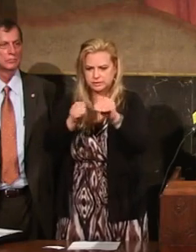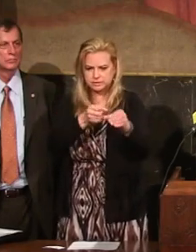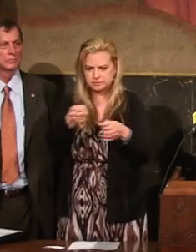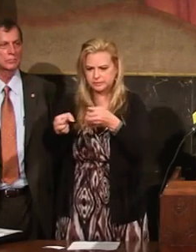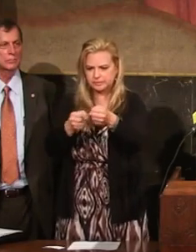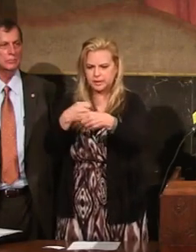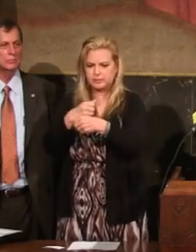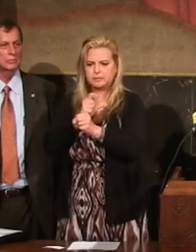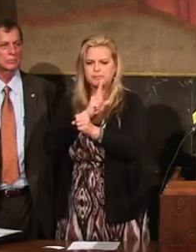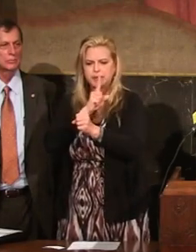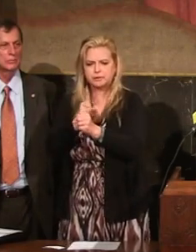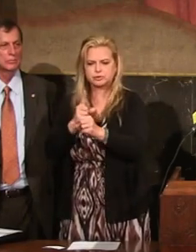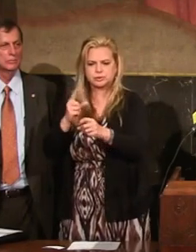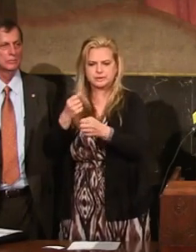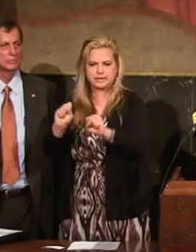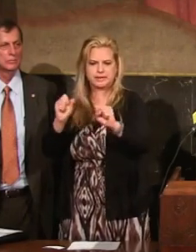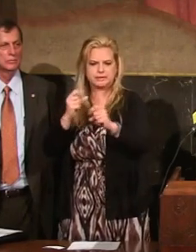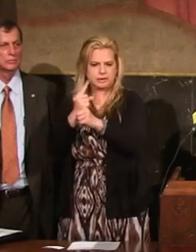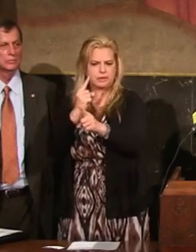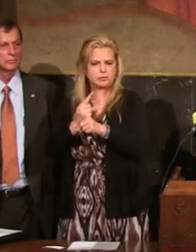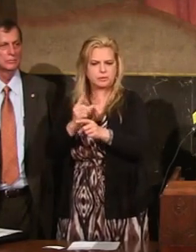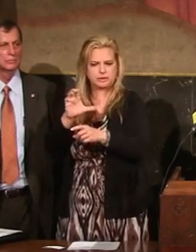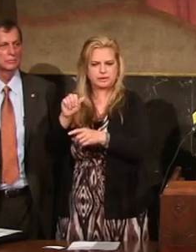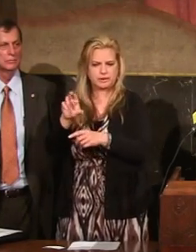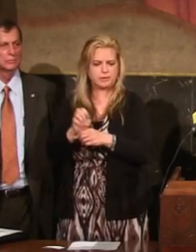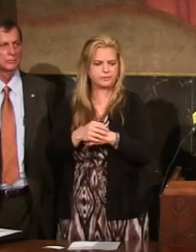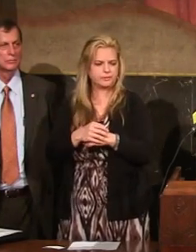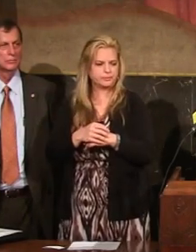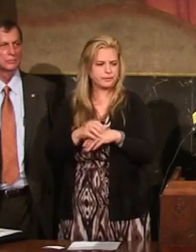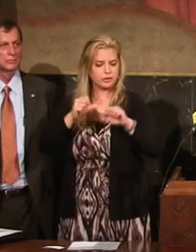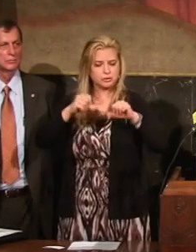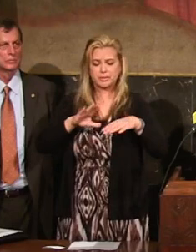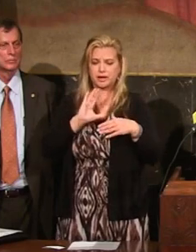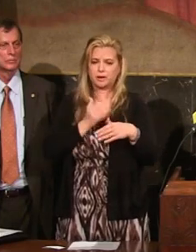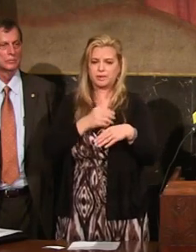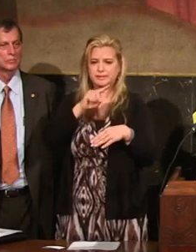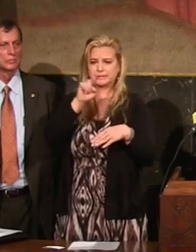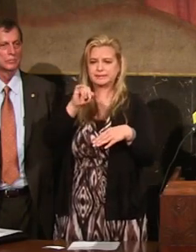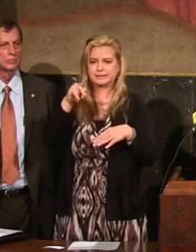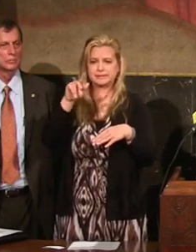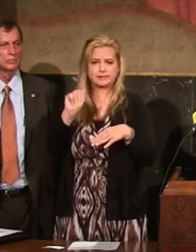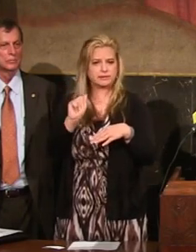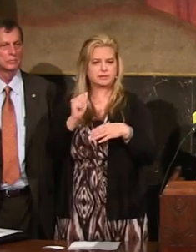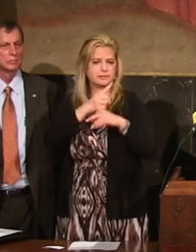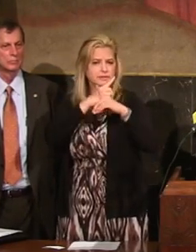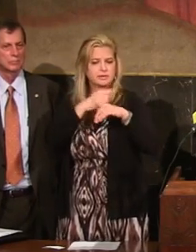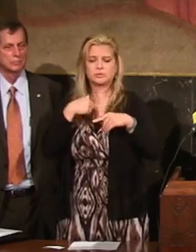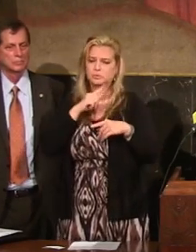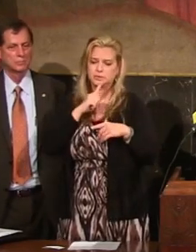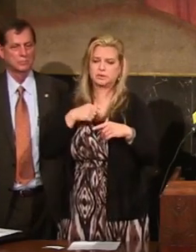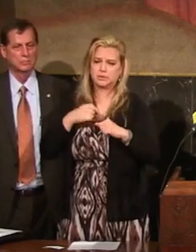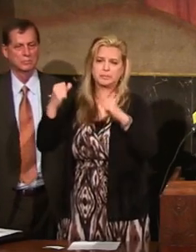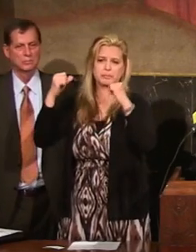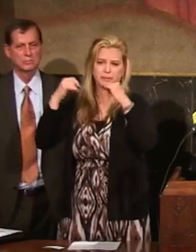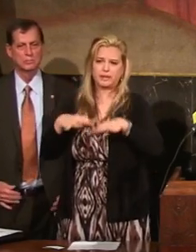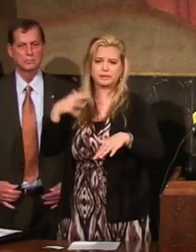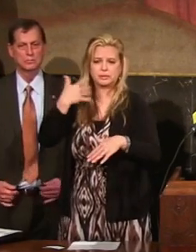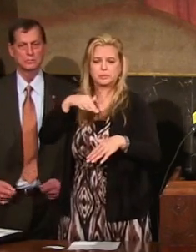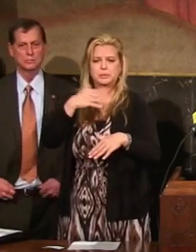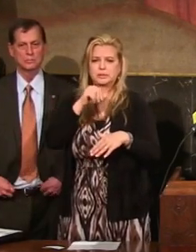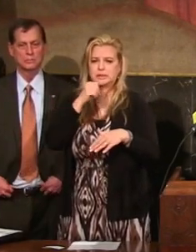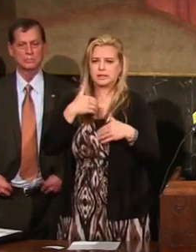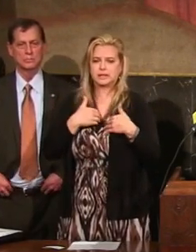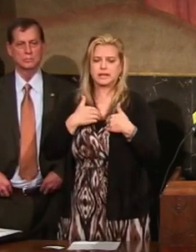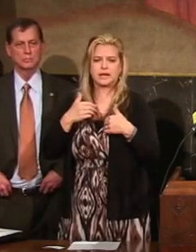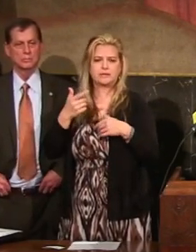safe and adequate care. Dropping our Zika defenses. We are blessed that we did not have local Zika transmission last